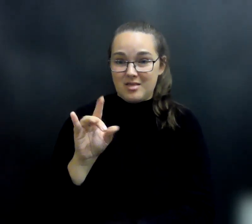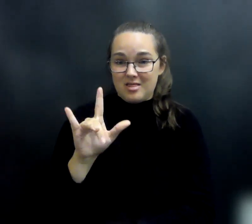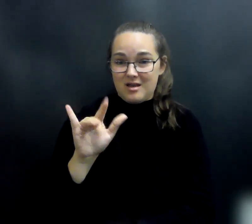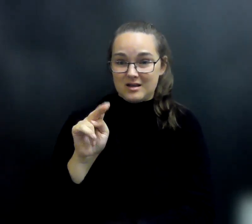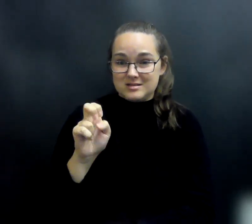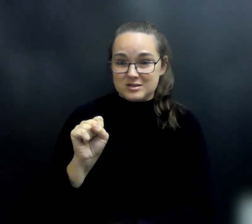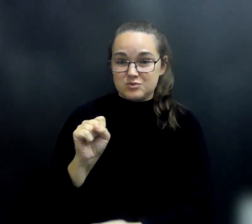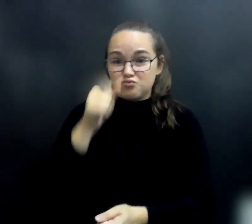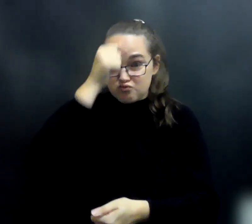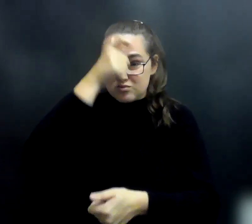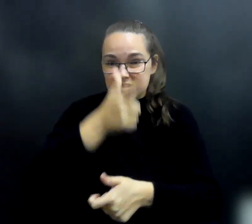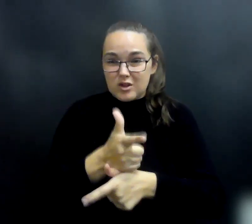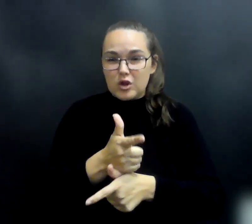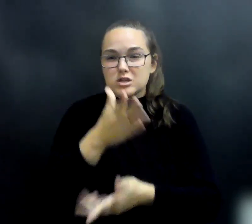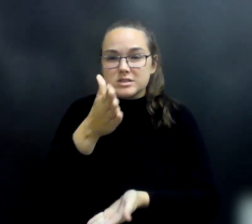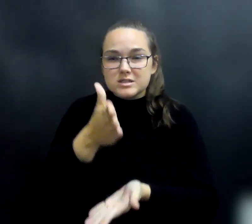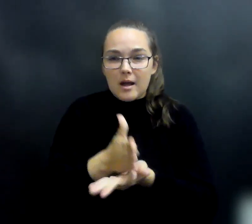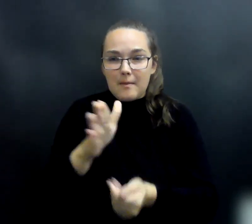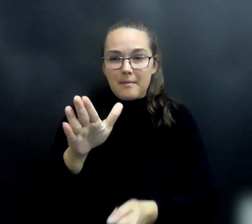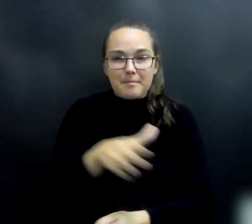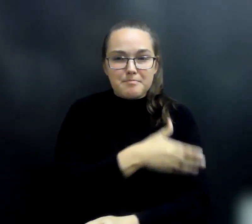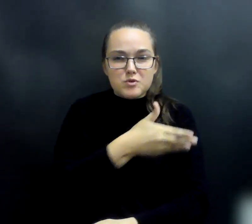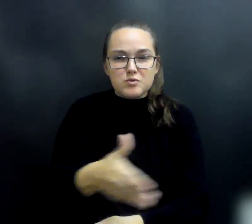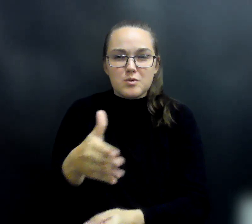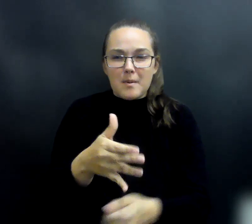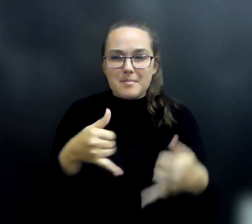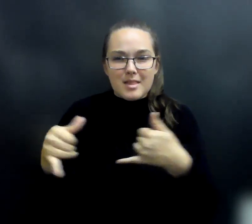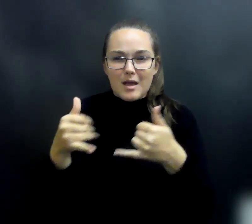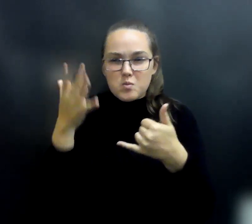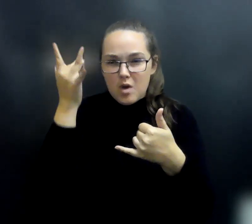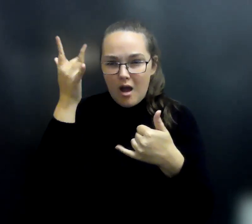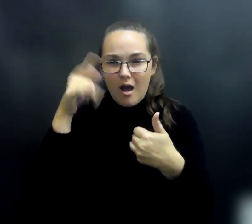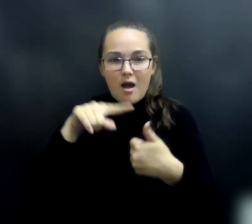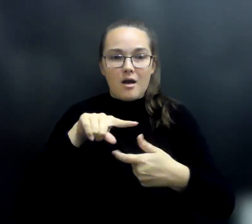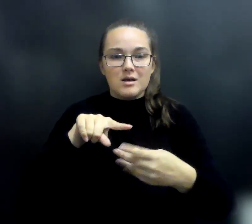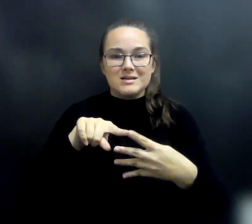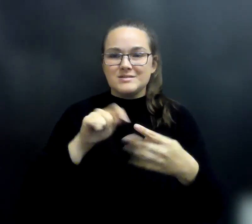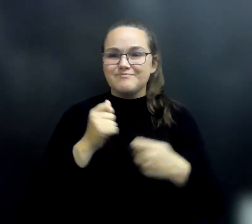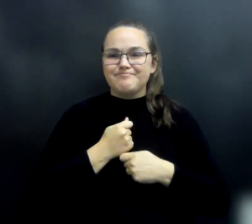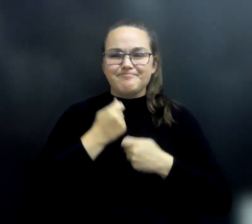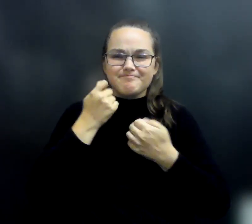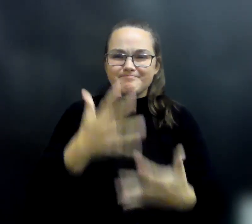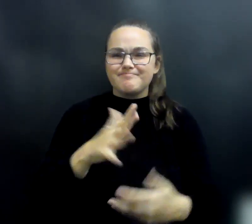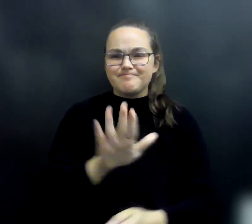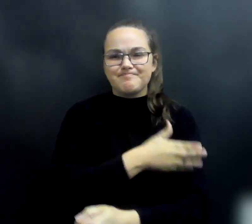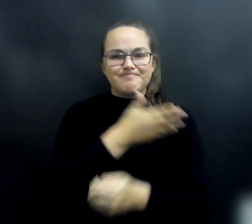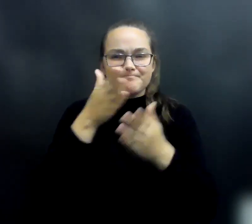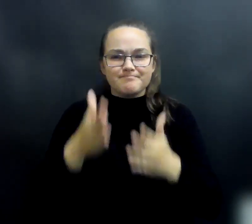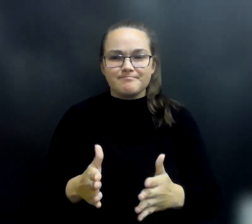Caroline's brother stopped playing music because A. He was too tired to be a musician. B.